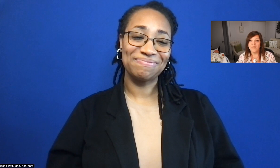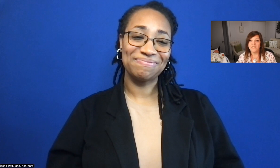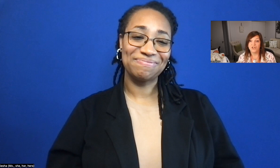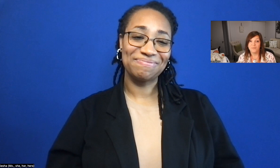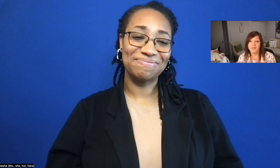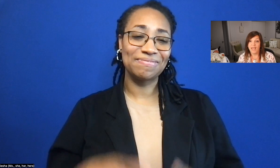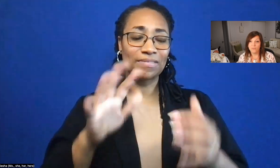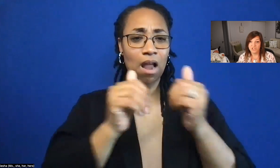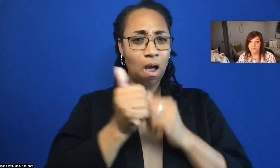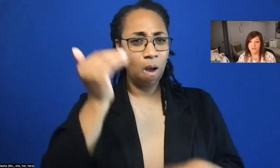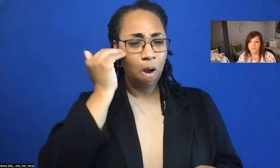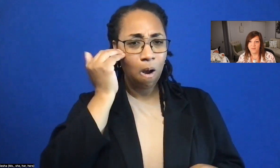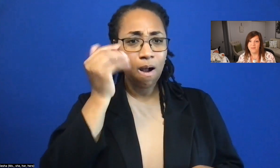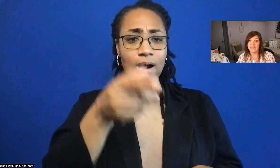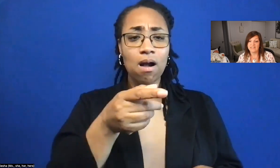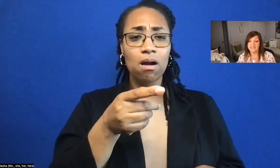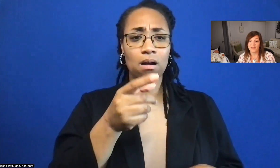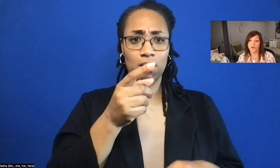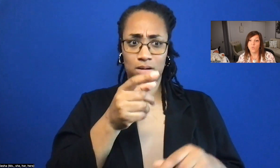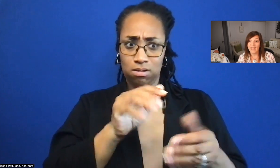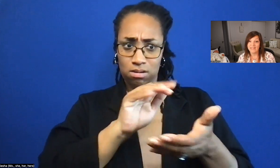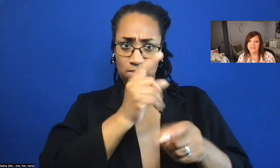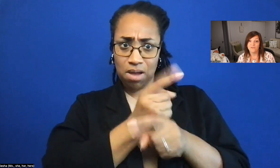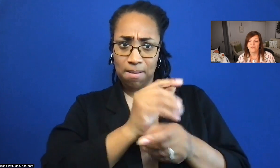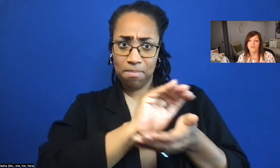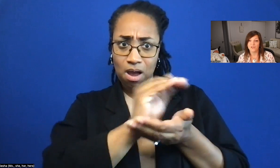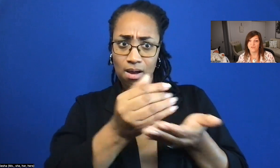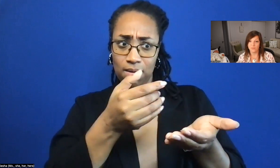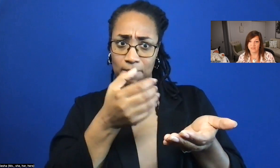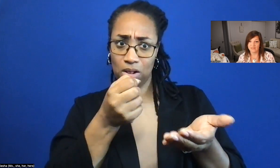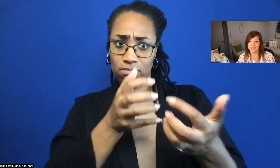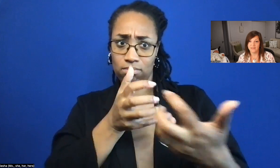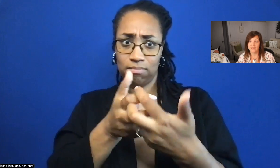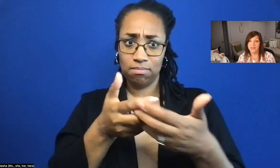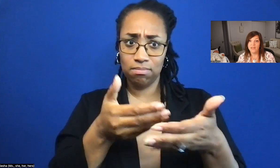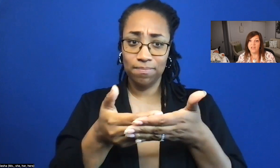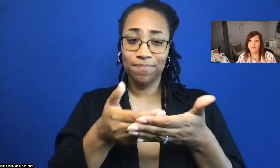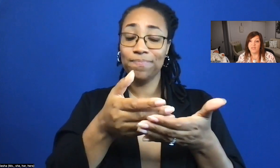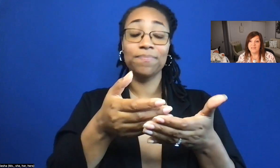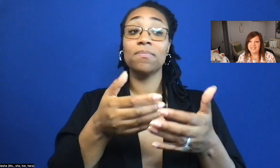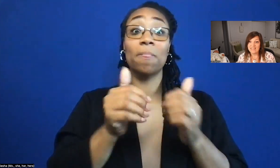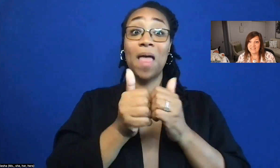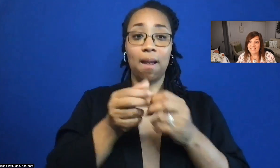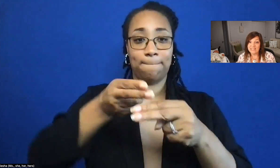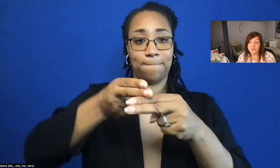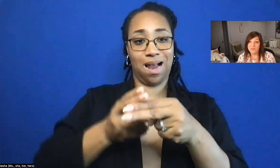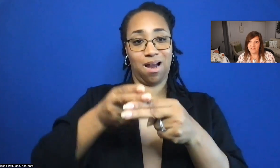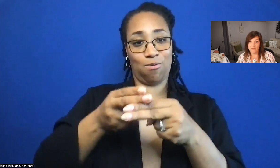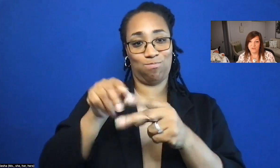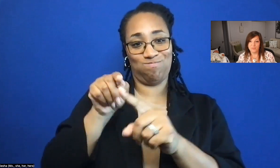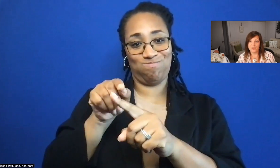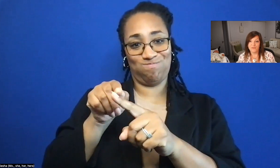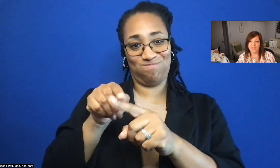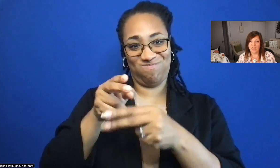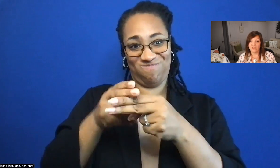We determine how much milk baby needs by their weight for the first few months. Babies need teaspoons of